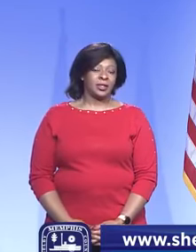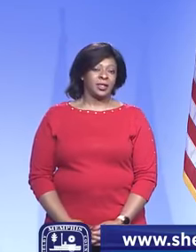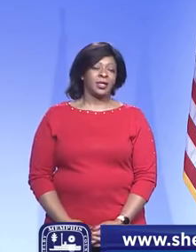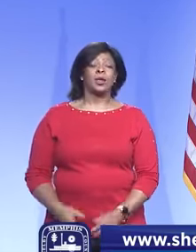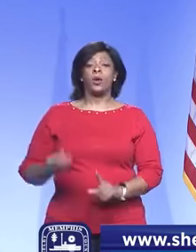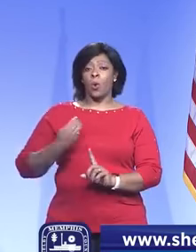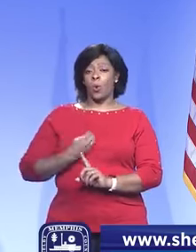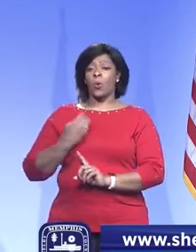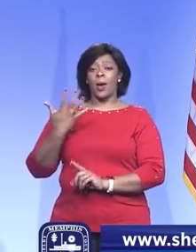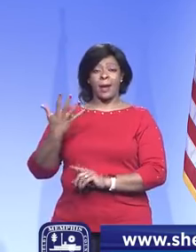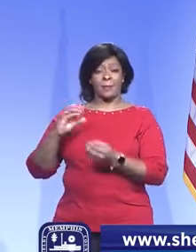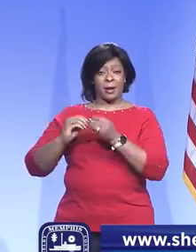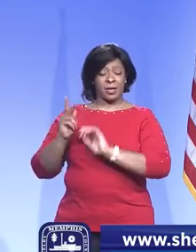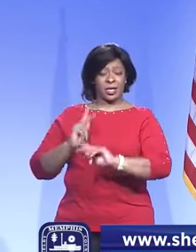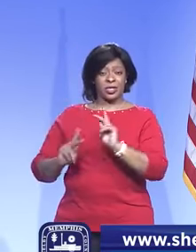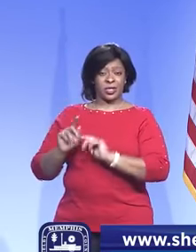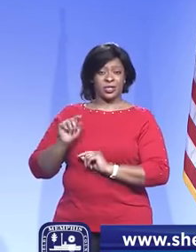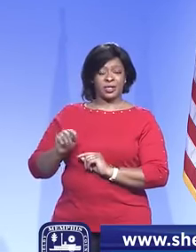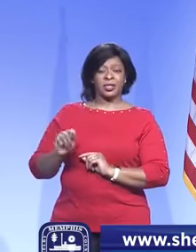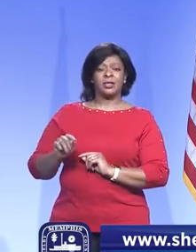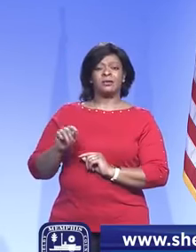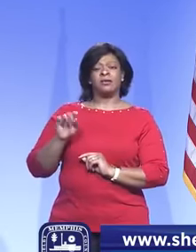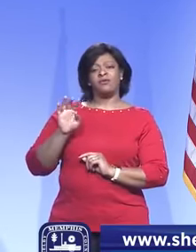white population is